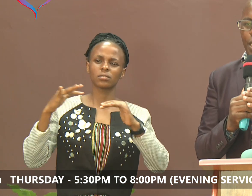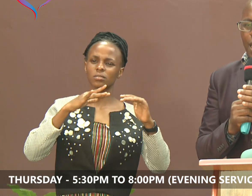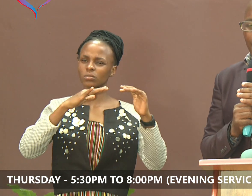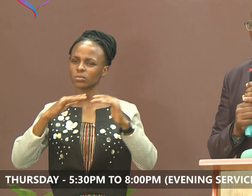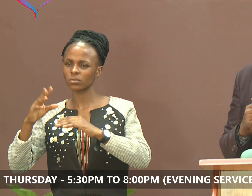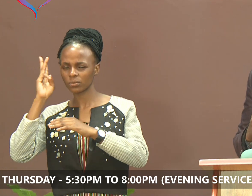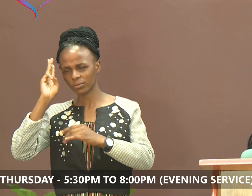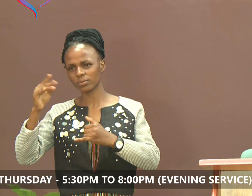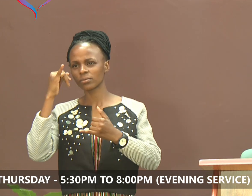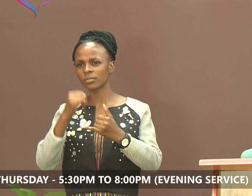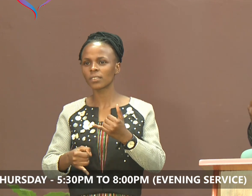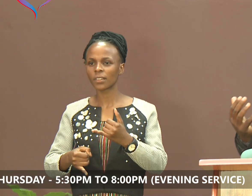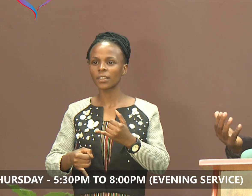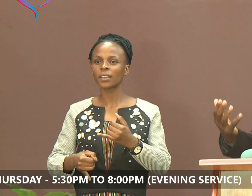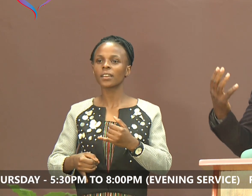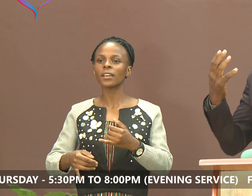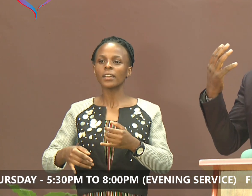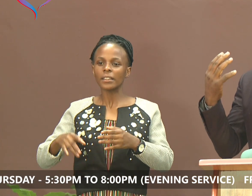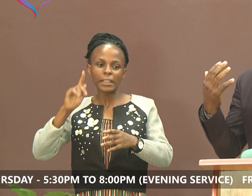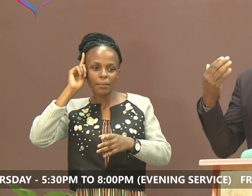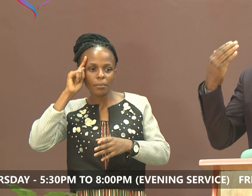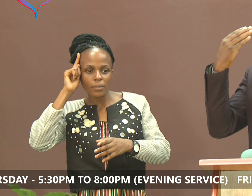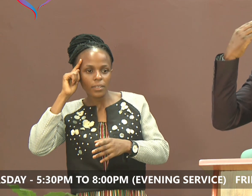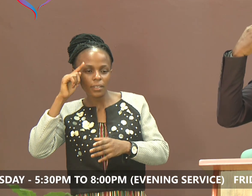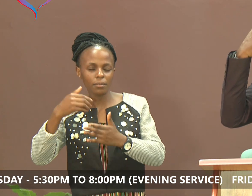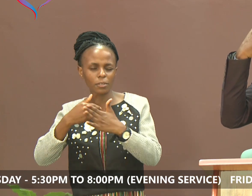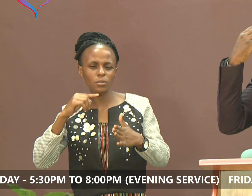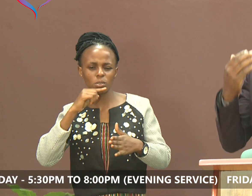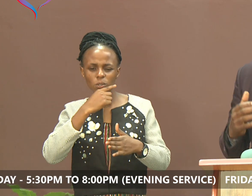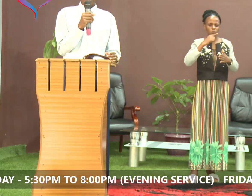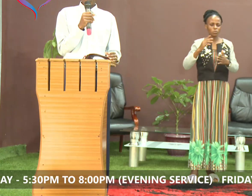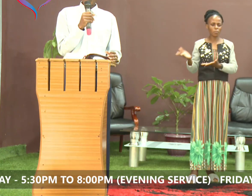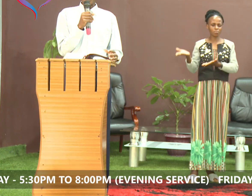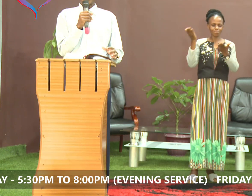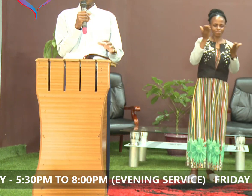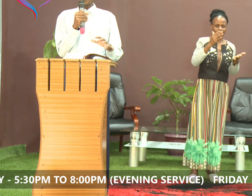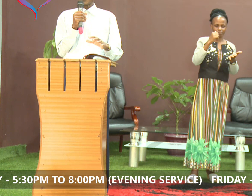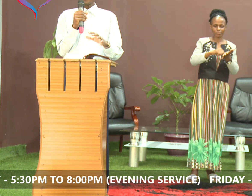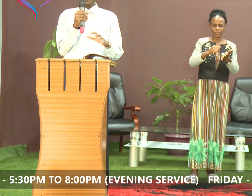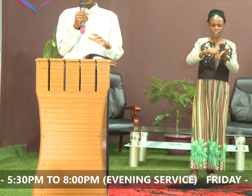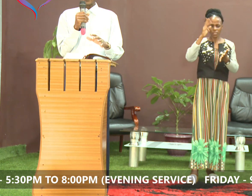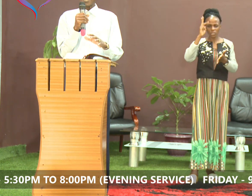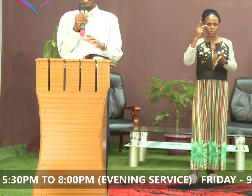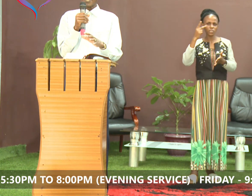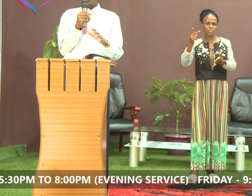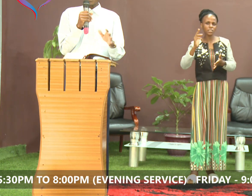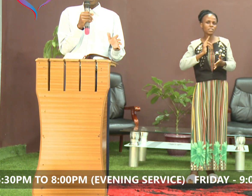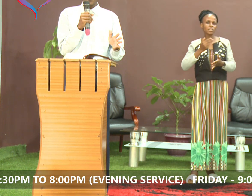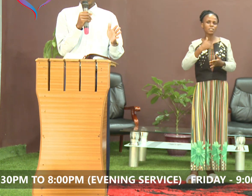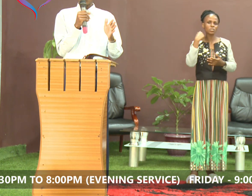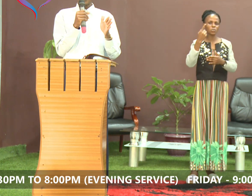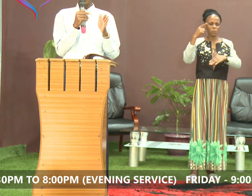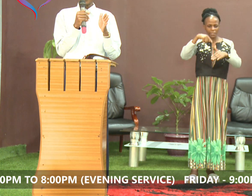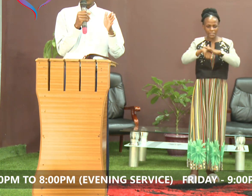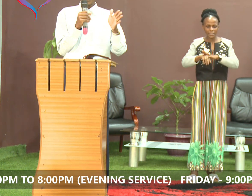social media ngogira kuganga nti it is us who entered marriage with wrong motives. You'll find that some of these battles will just disappear